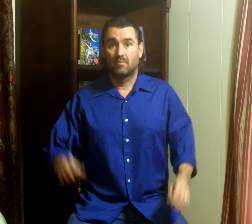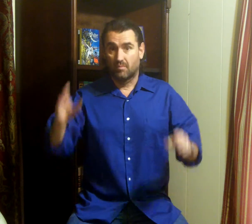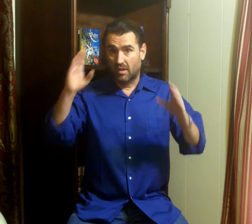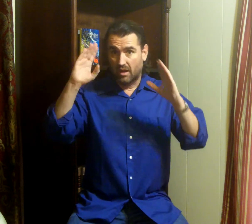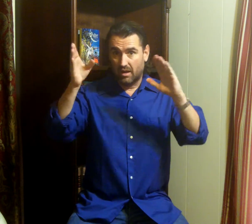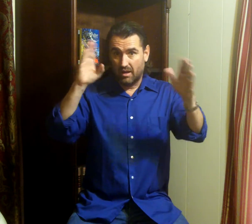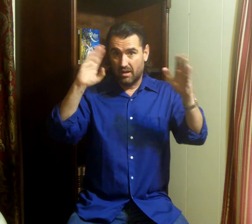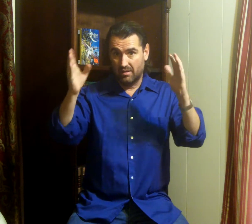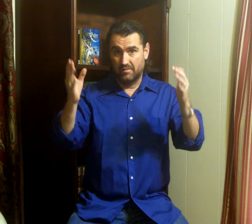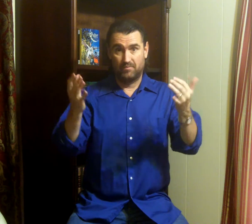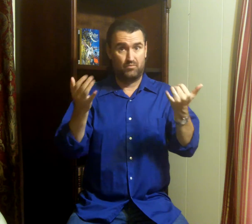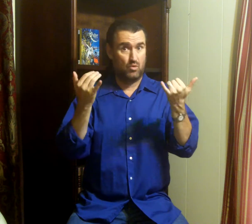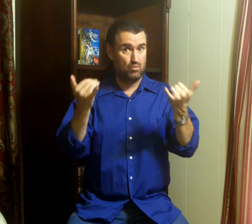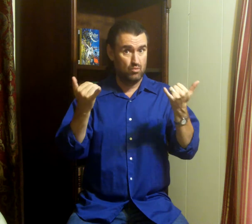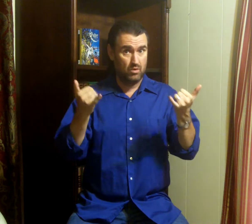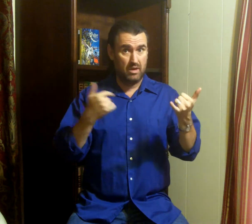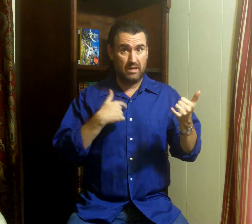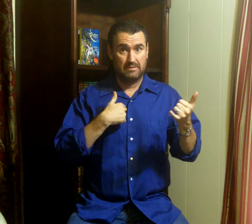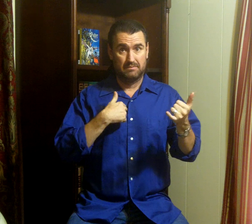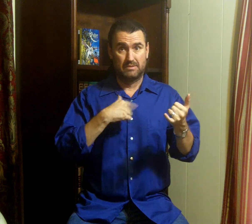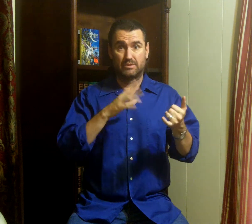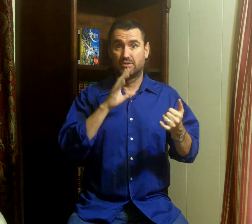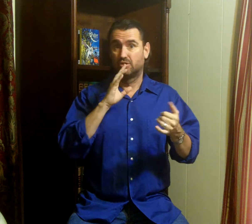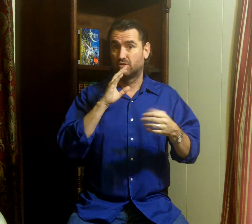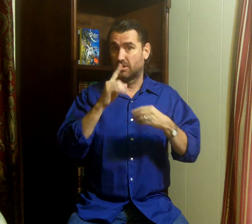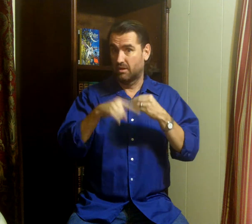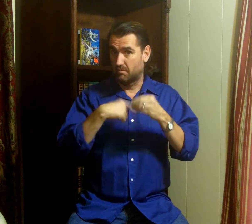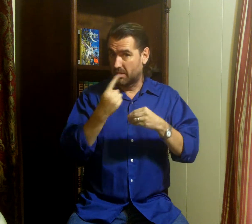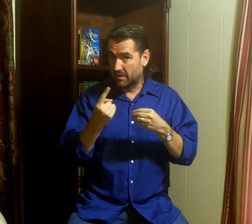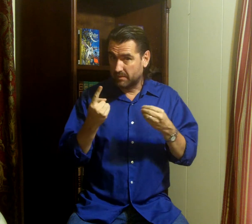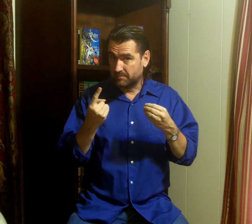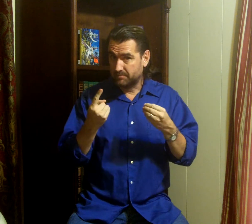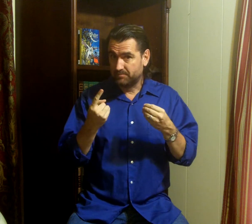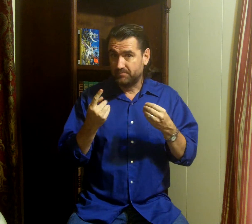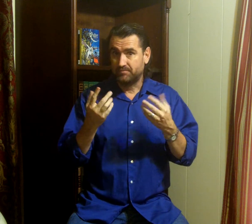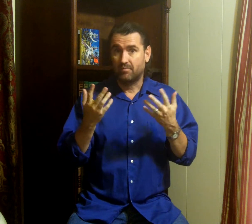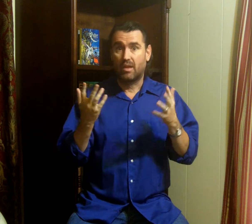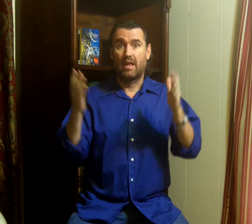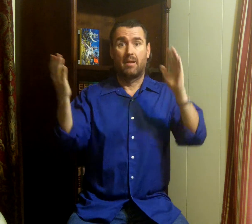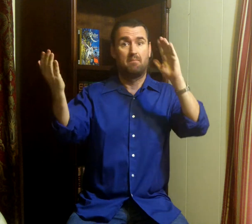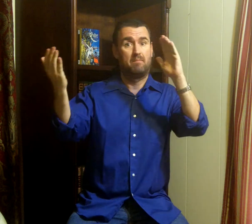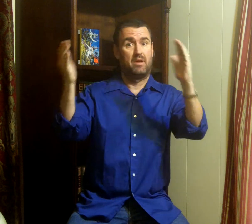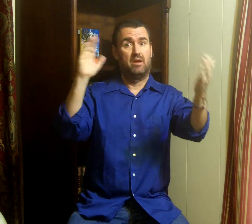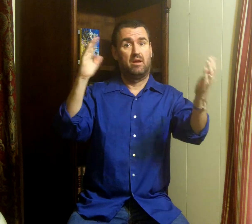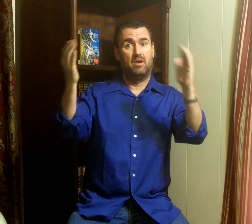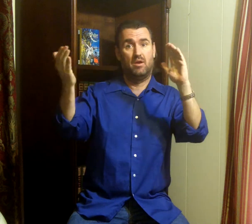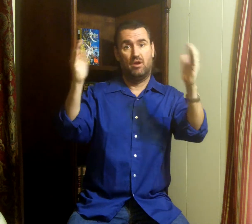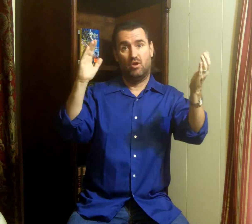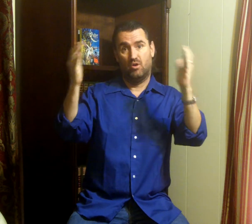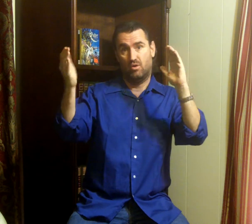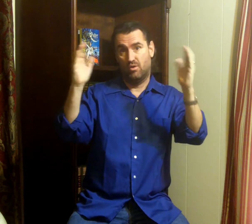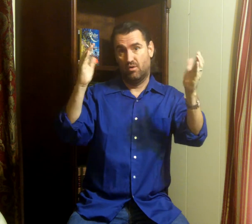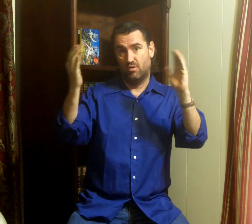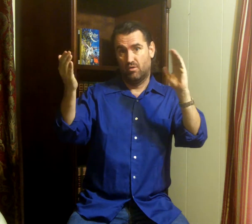So today I'm going to talk to you a little bit about the comparison of some of the